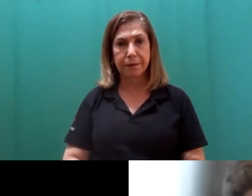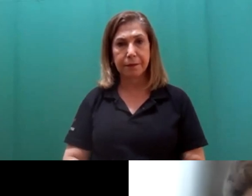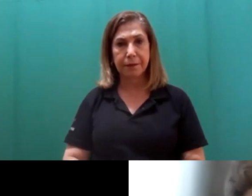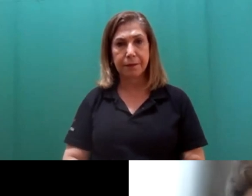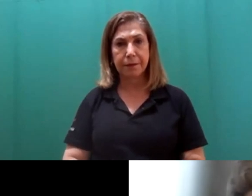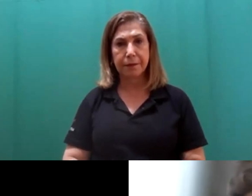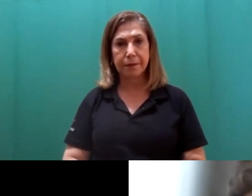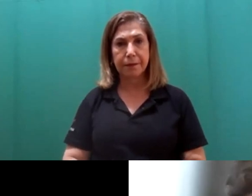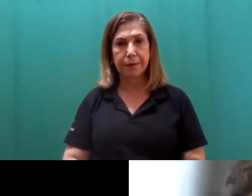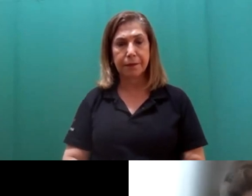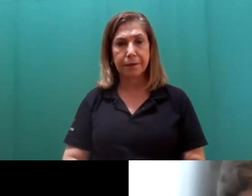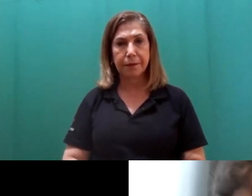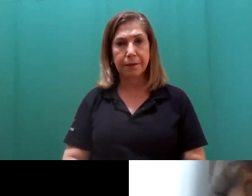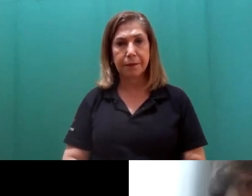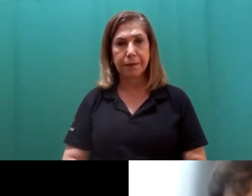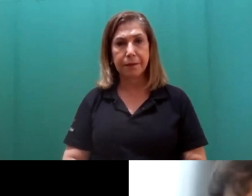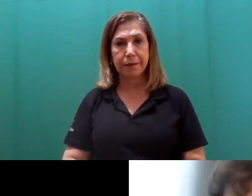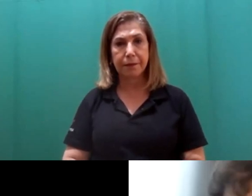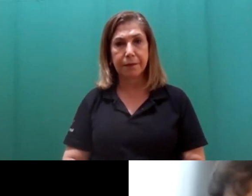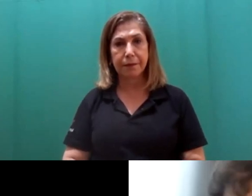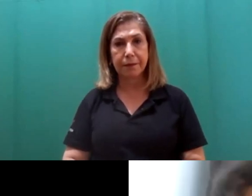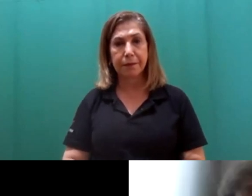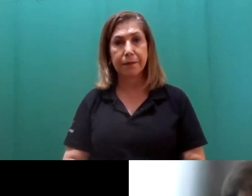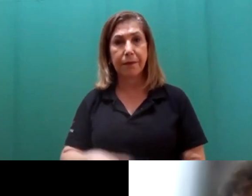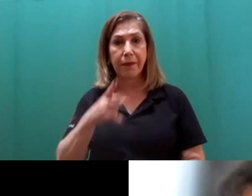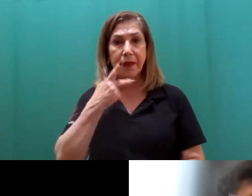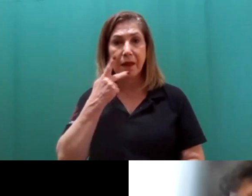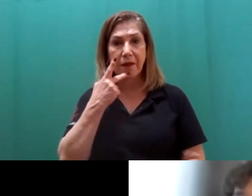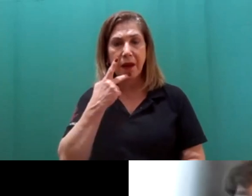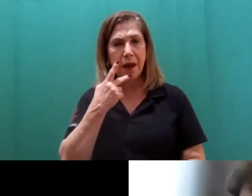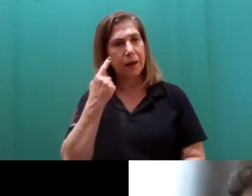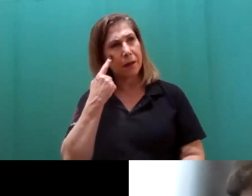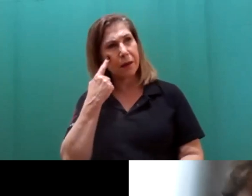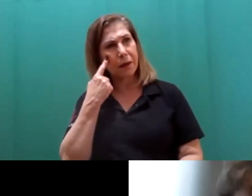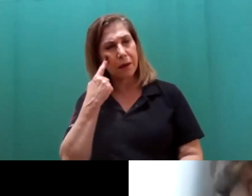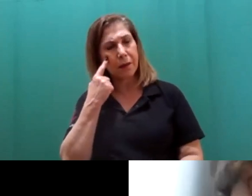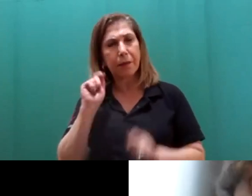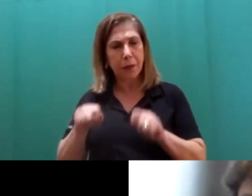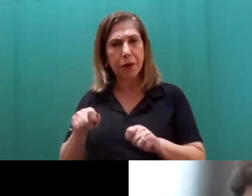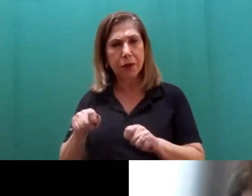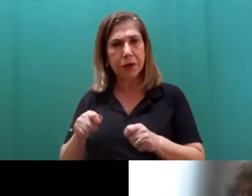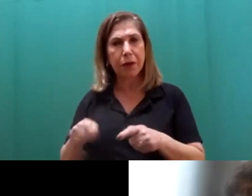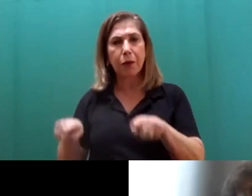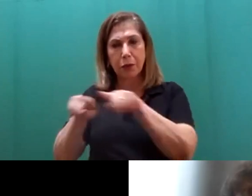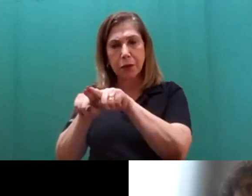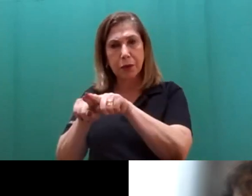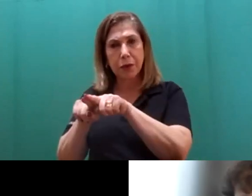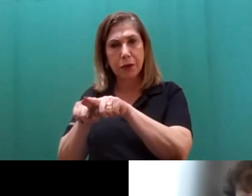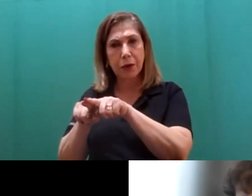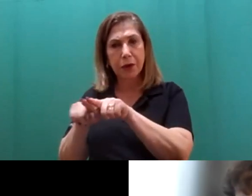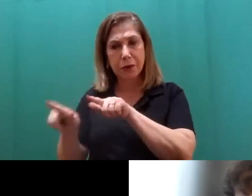consortiate small farmers and also asking them and accompanying them in transforming the